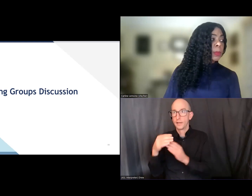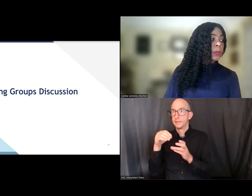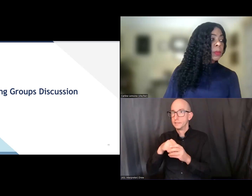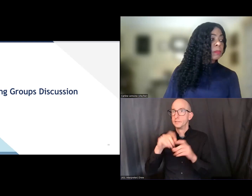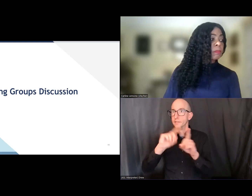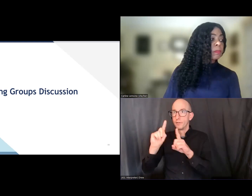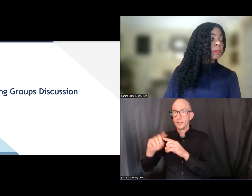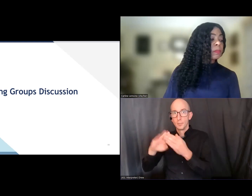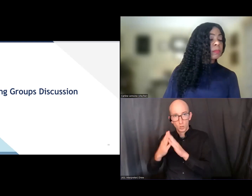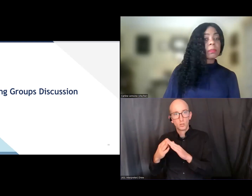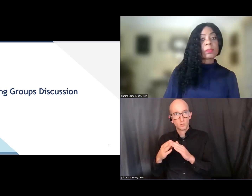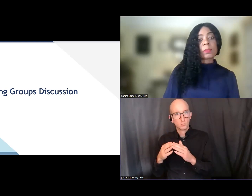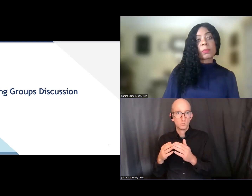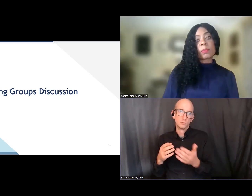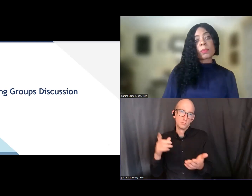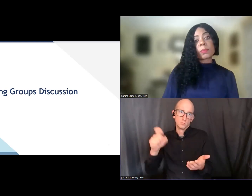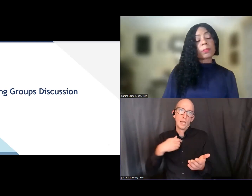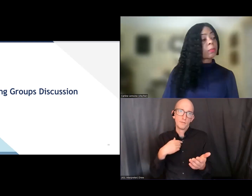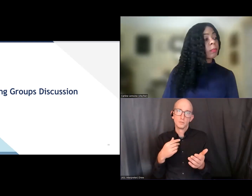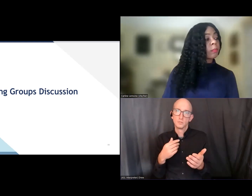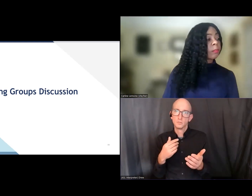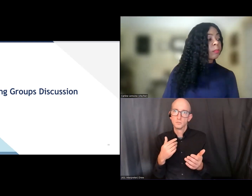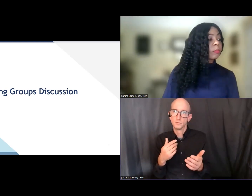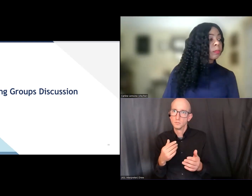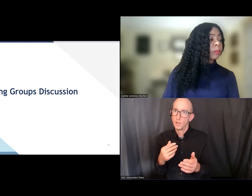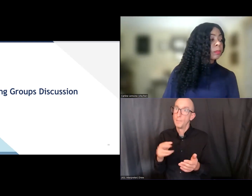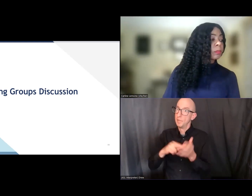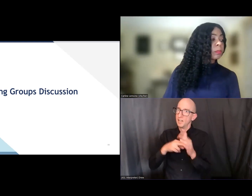that there are meaningful community benefit agreements.